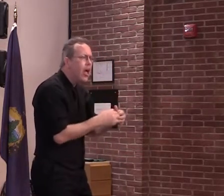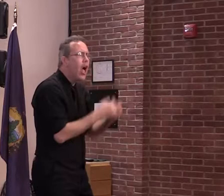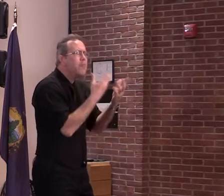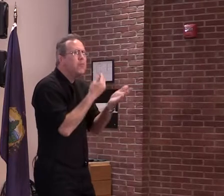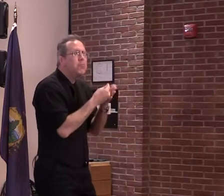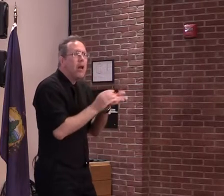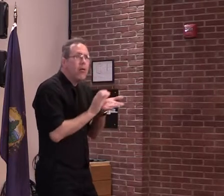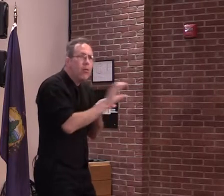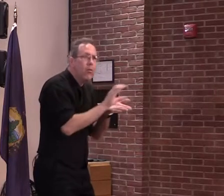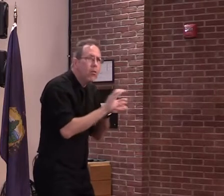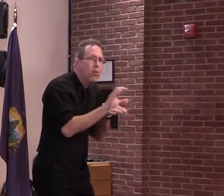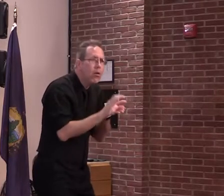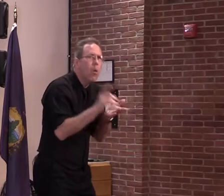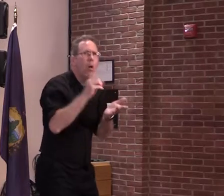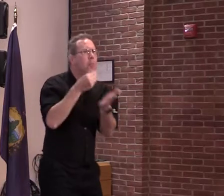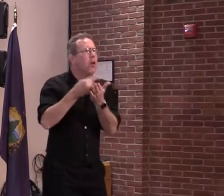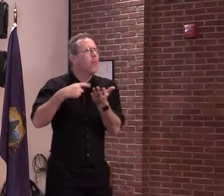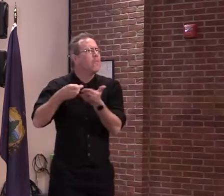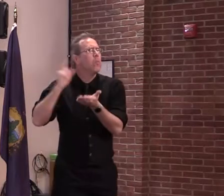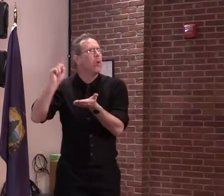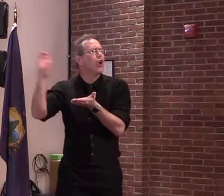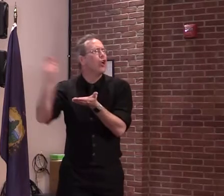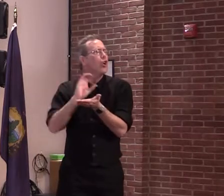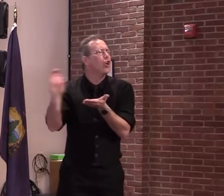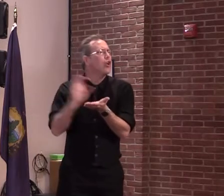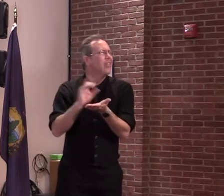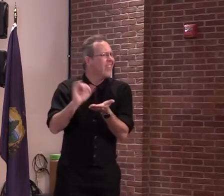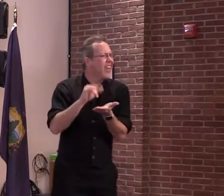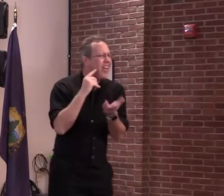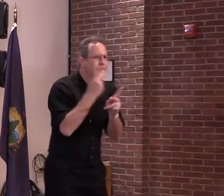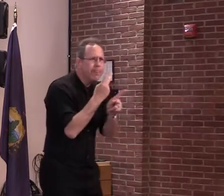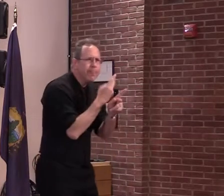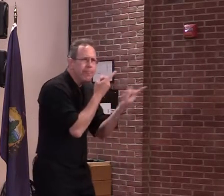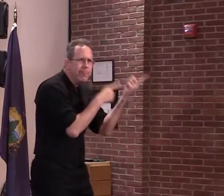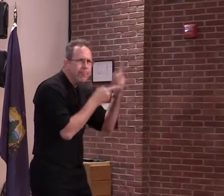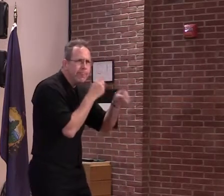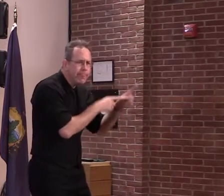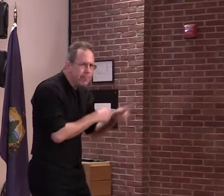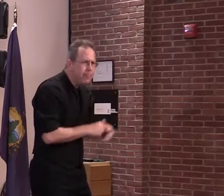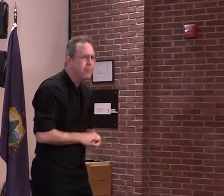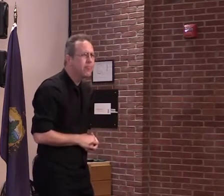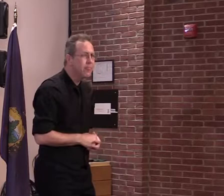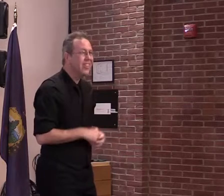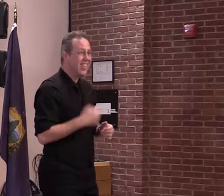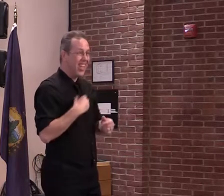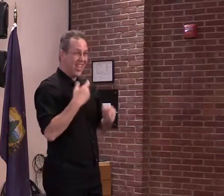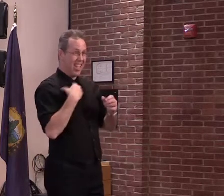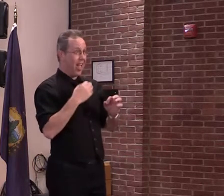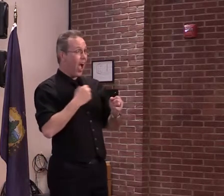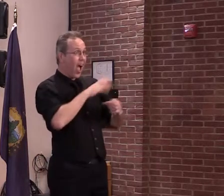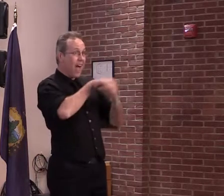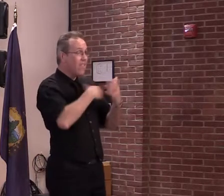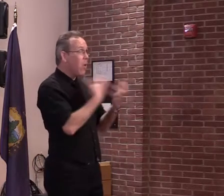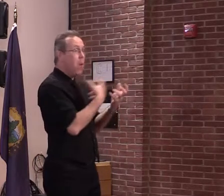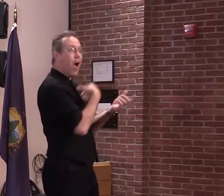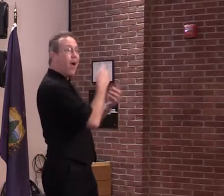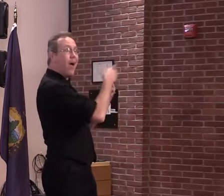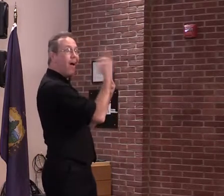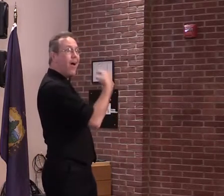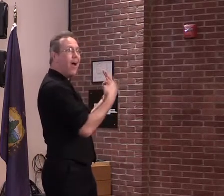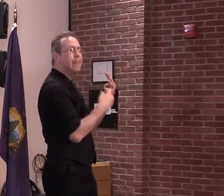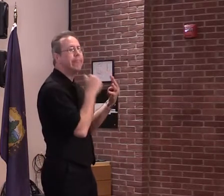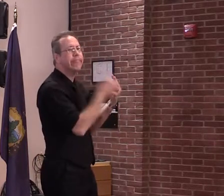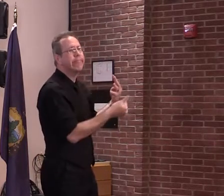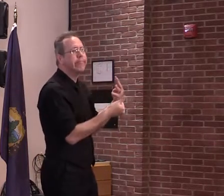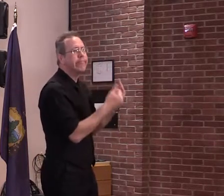money comes from. Now, I know I'm never going to get everything I ask for, and the legislature has vetoed